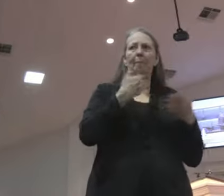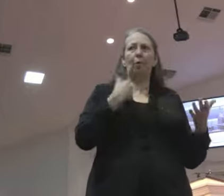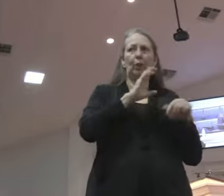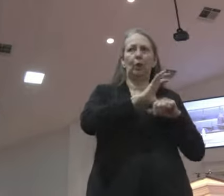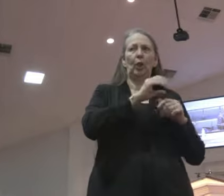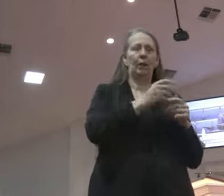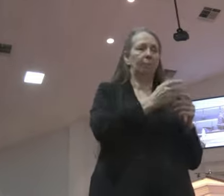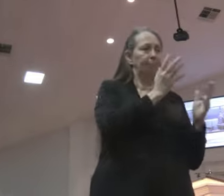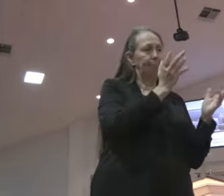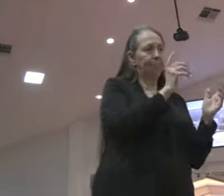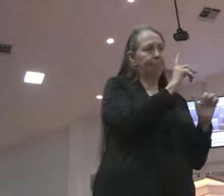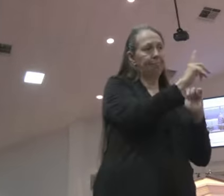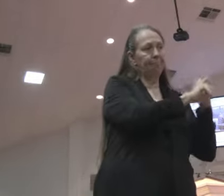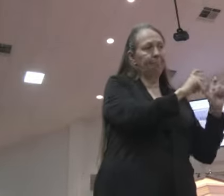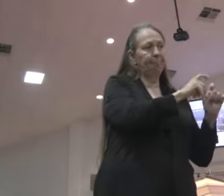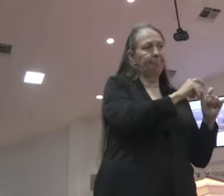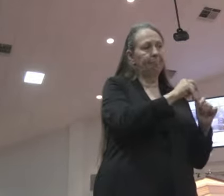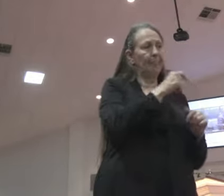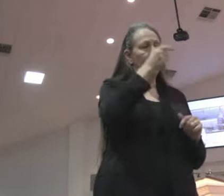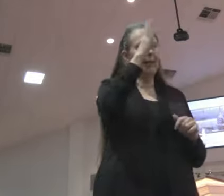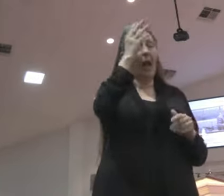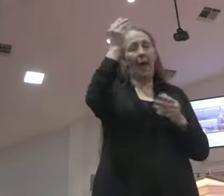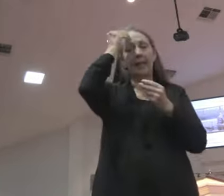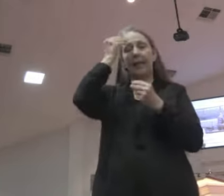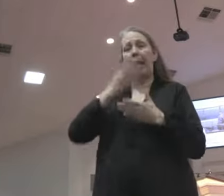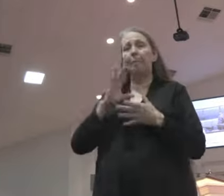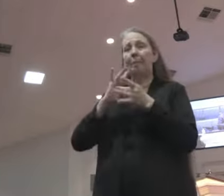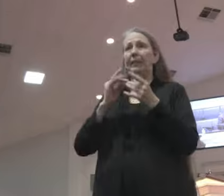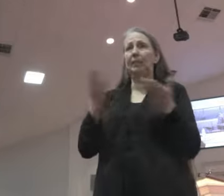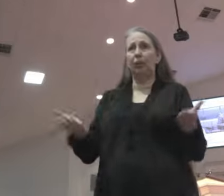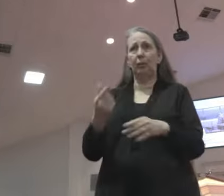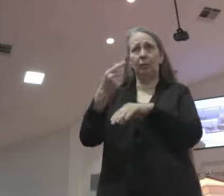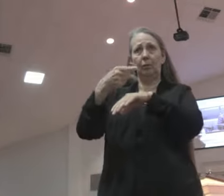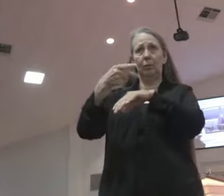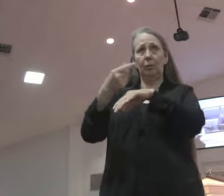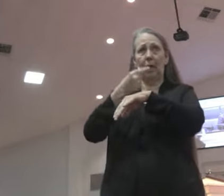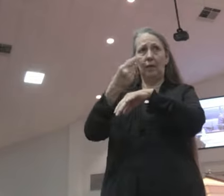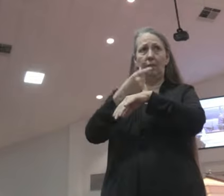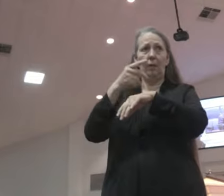say God gave me a message for the Pentecostals at Gainesville.